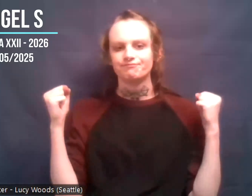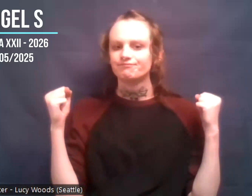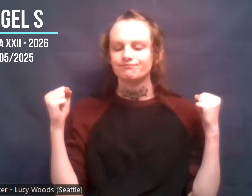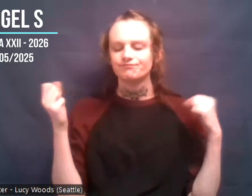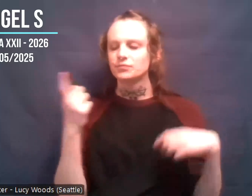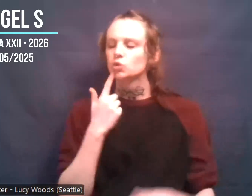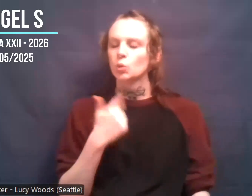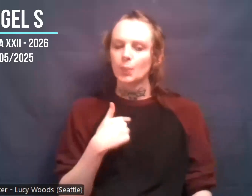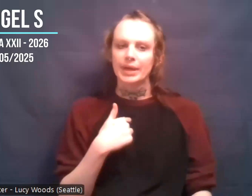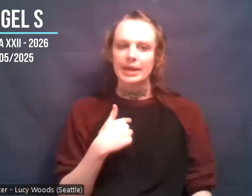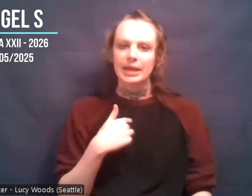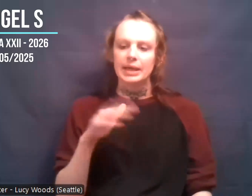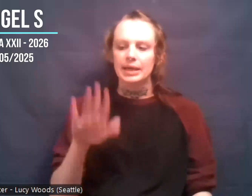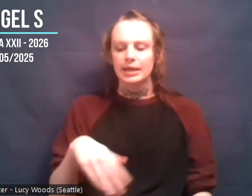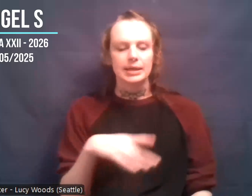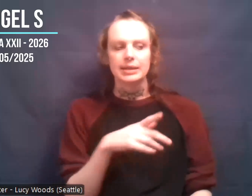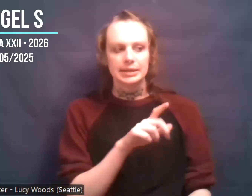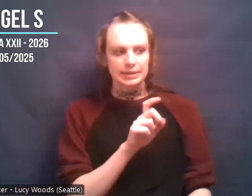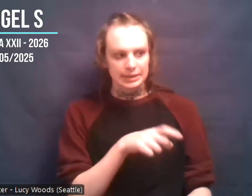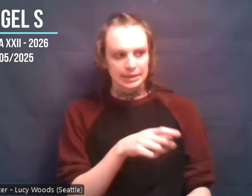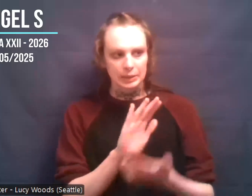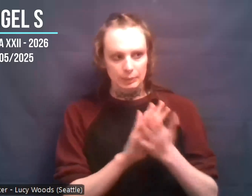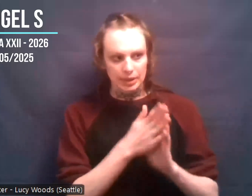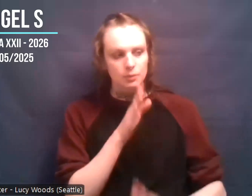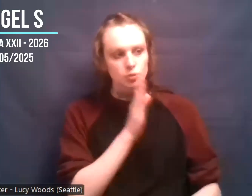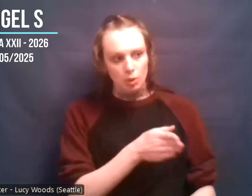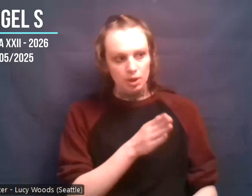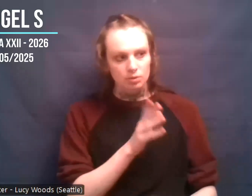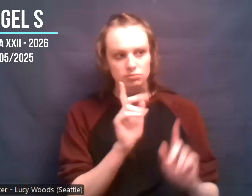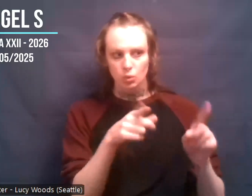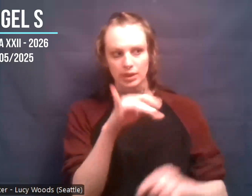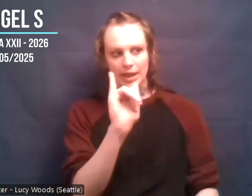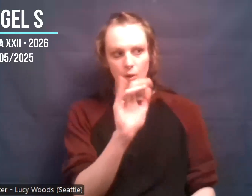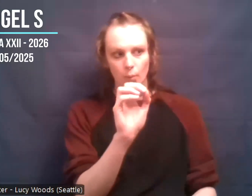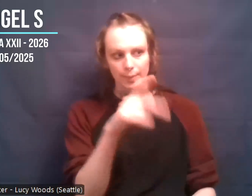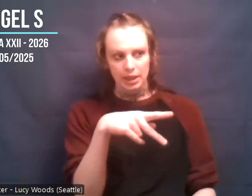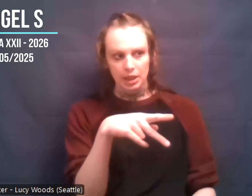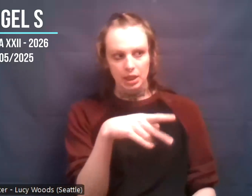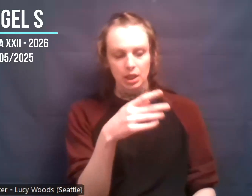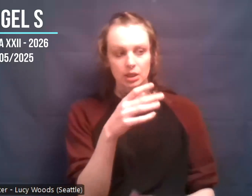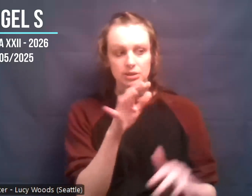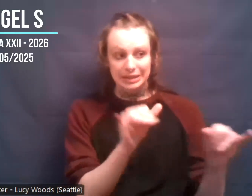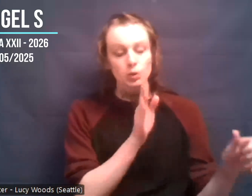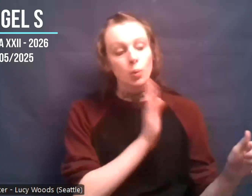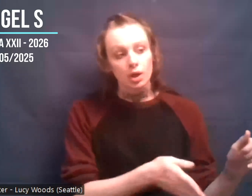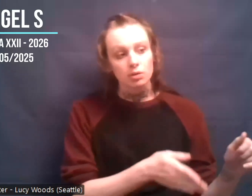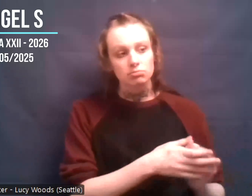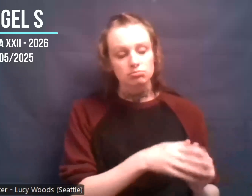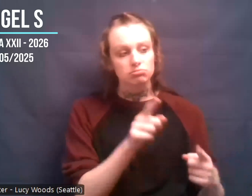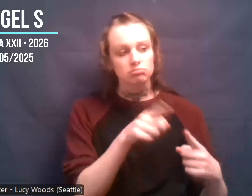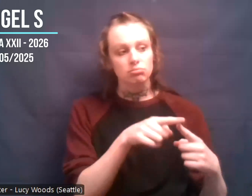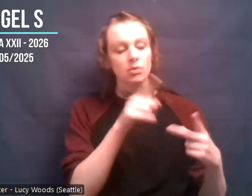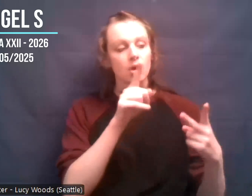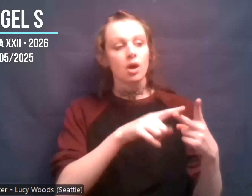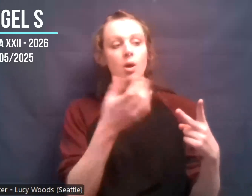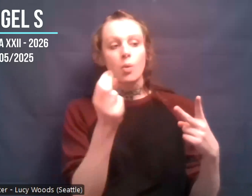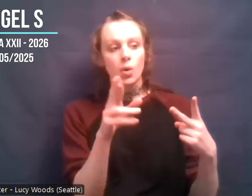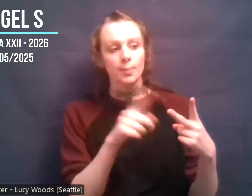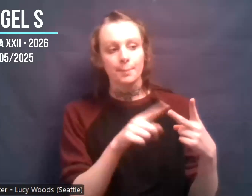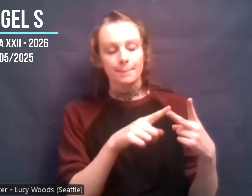said, listen, you either get sober, you attend the IOP they put you in, and you stay sober, or you can't live here